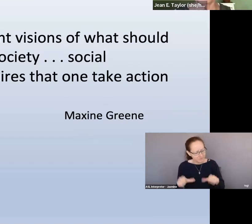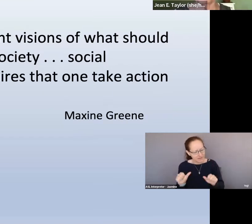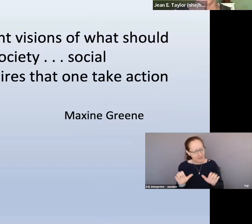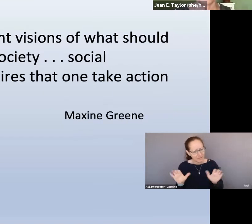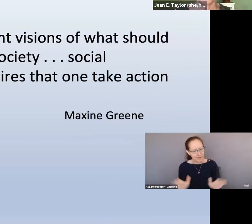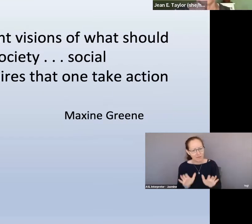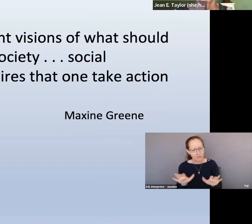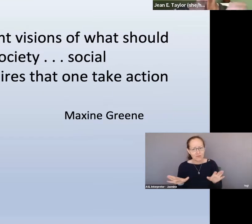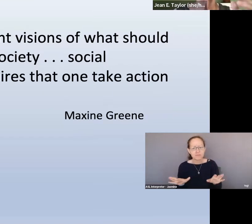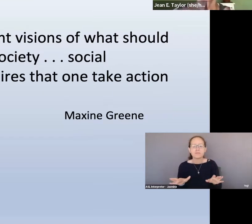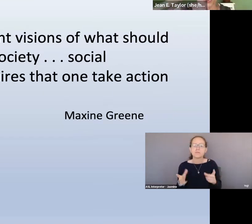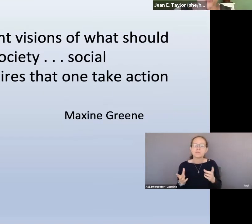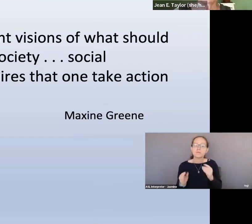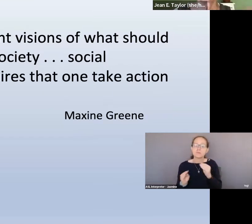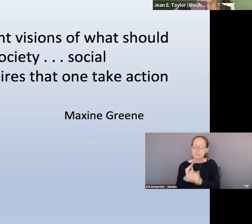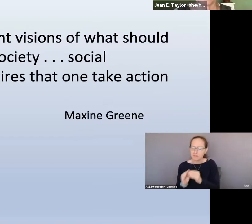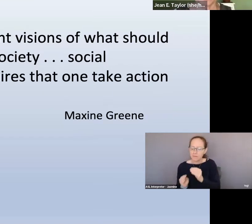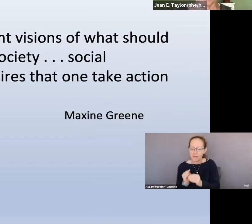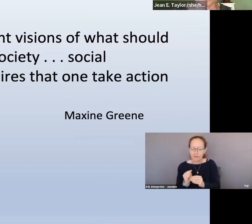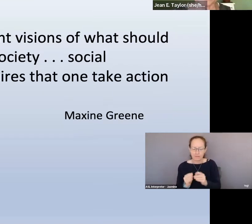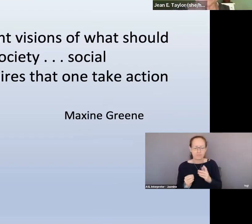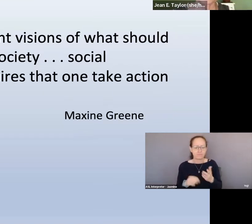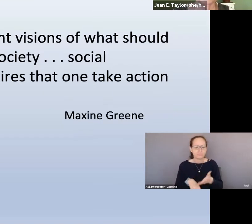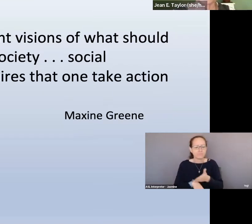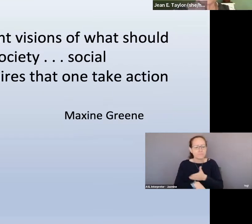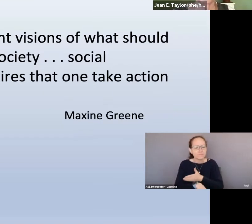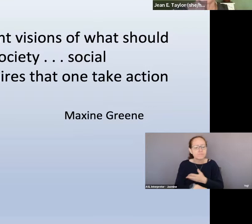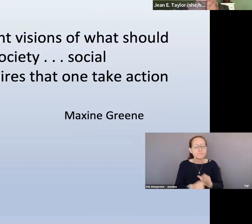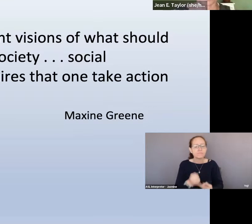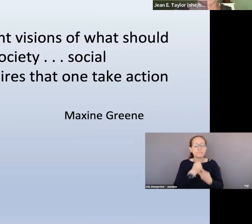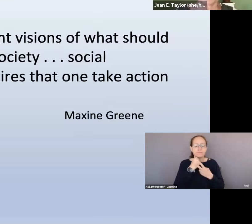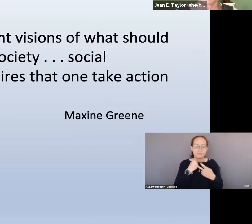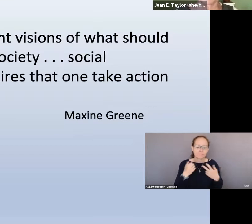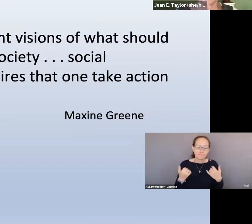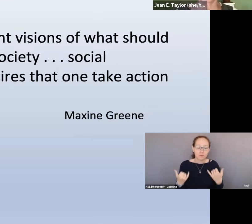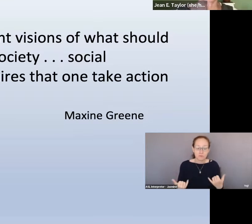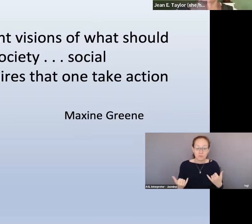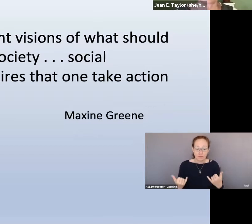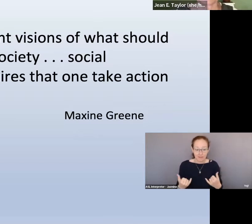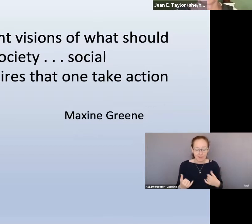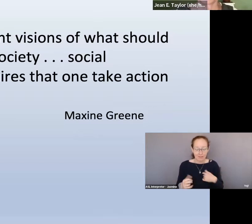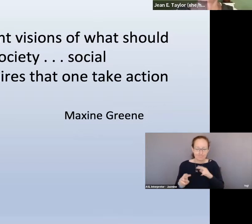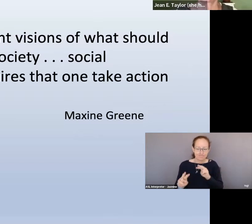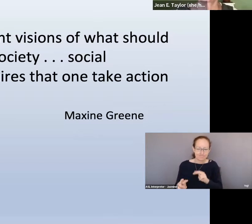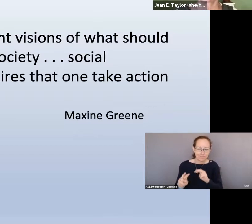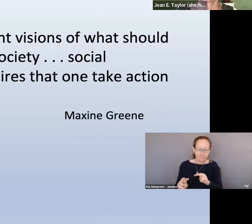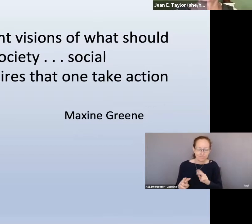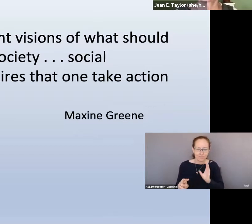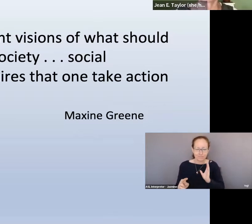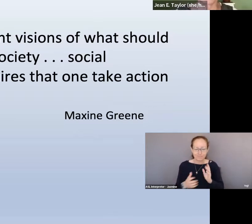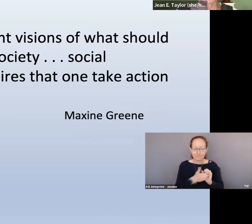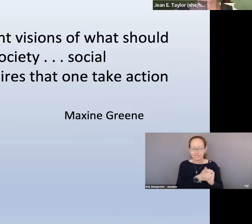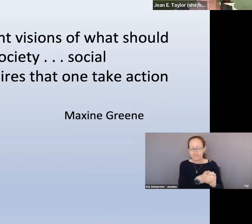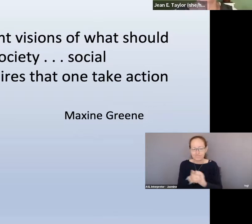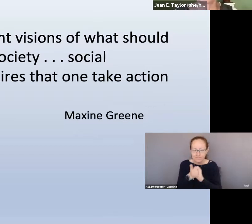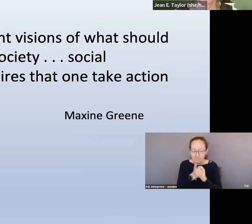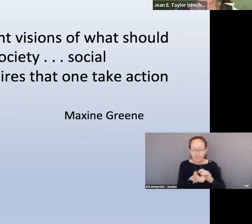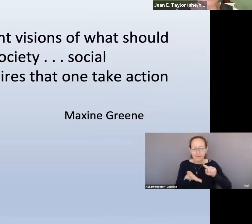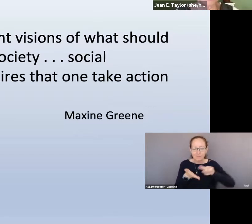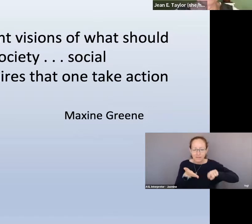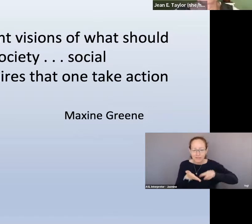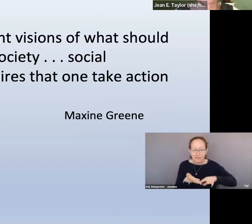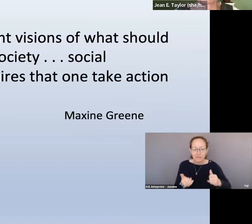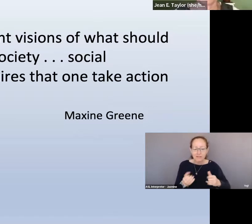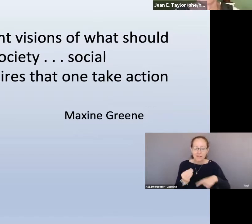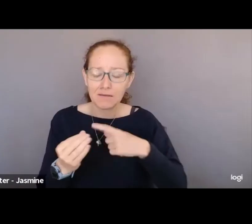so looking forward to our co-investigation today into art and climate action. Thank you. I'll